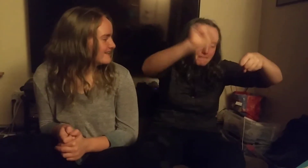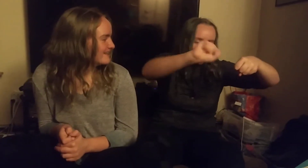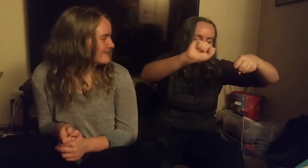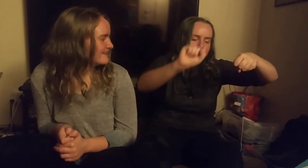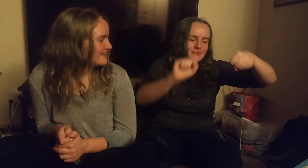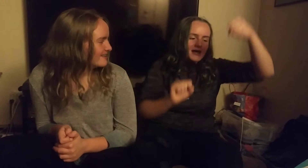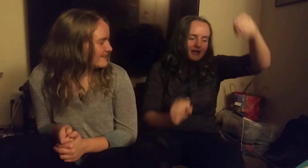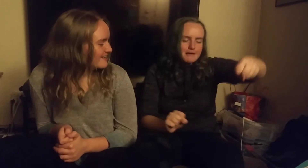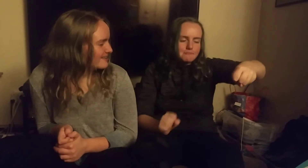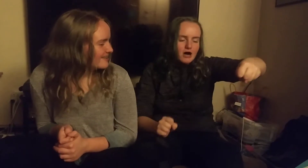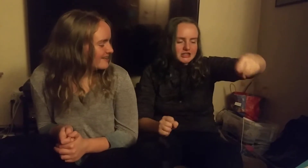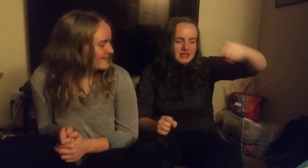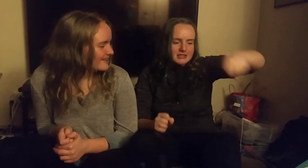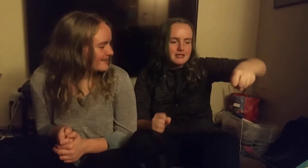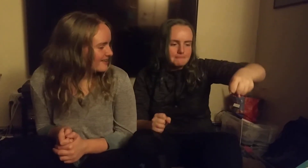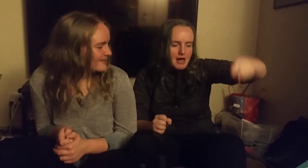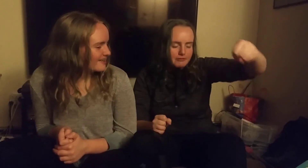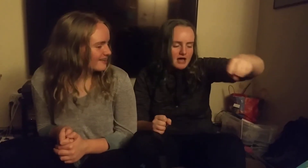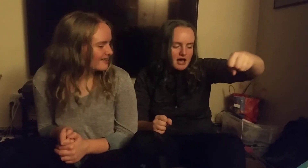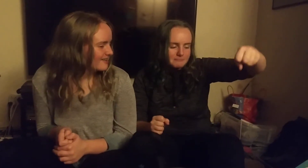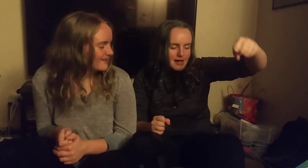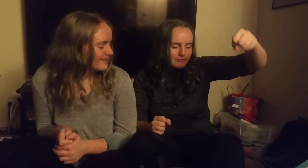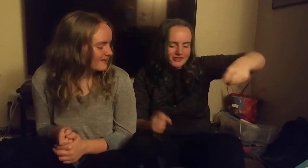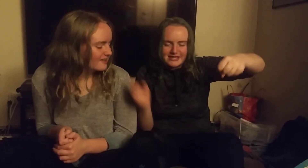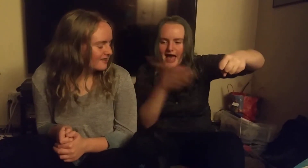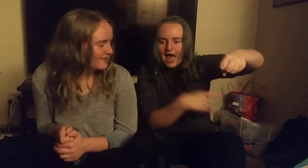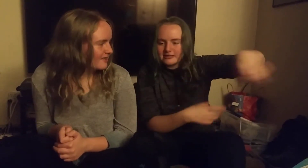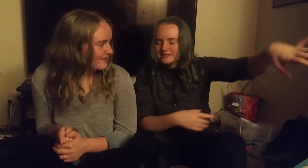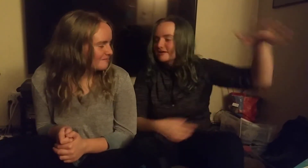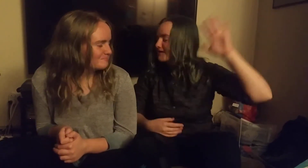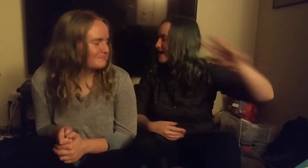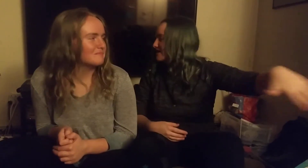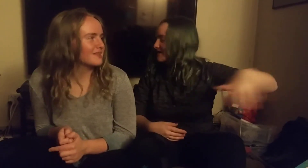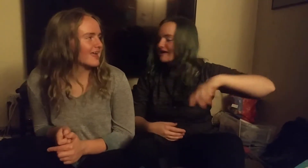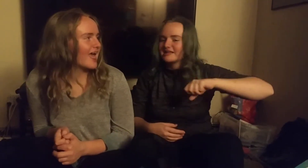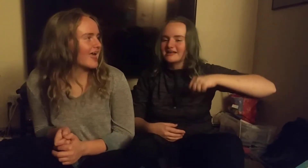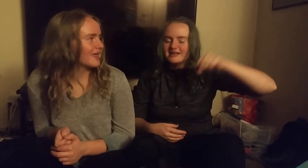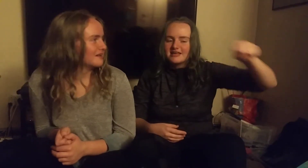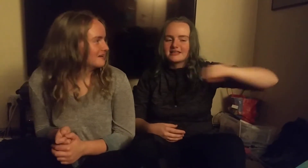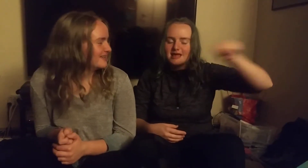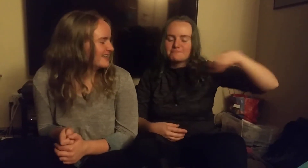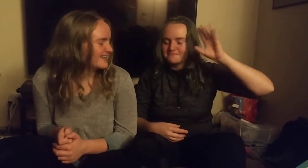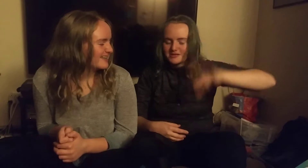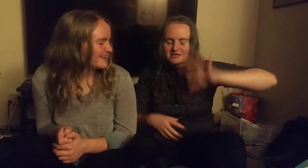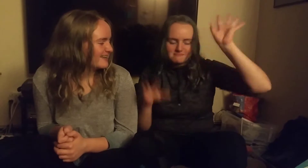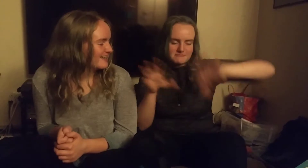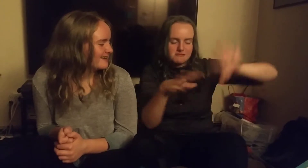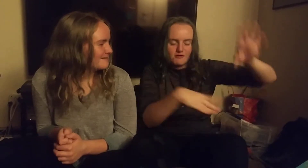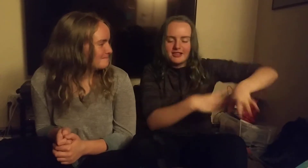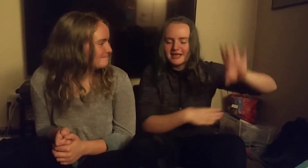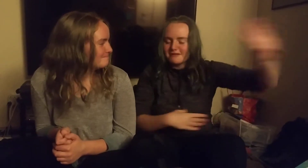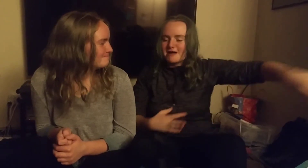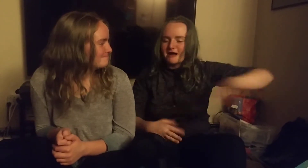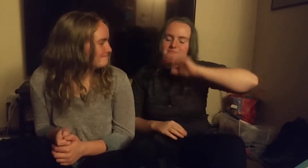in. Keep washing it until the bubbles are gone. Okay. Bubbles are gone. And keep swirling it around and